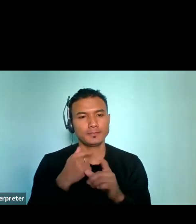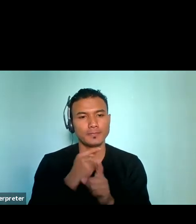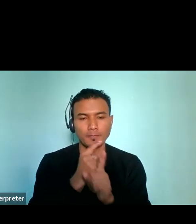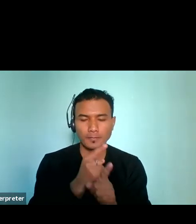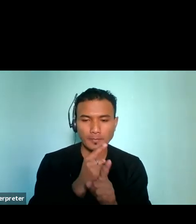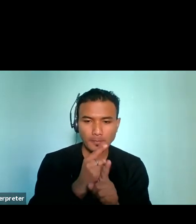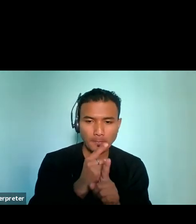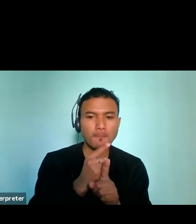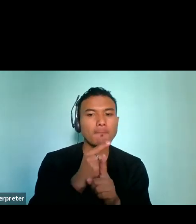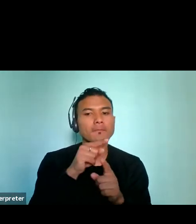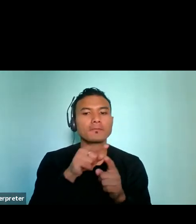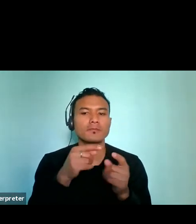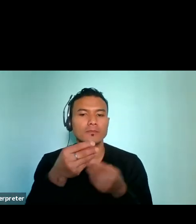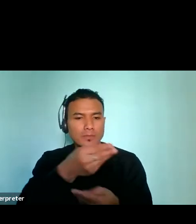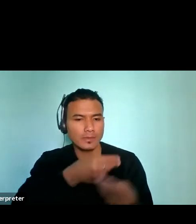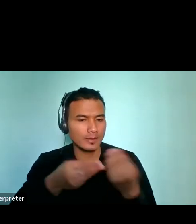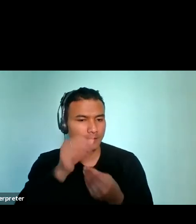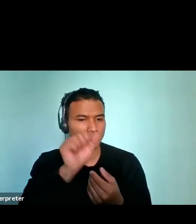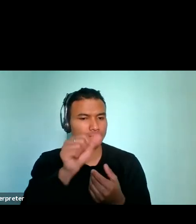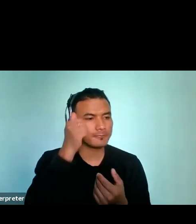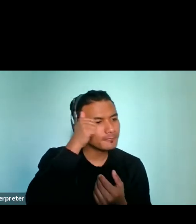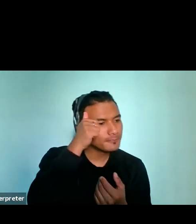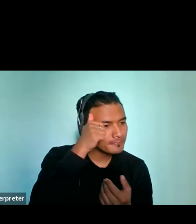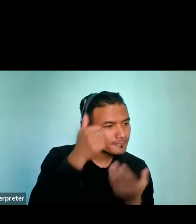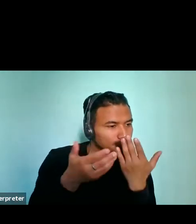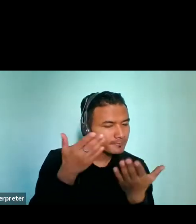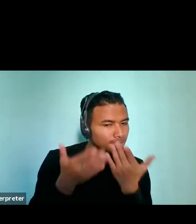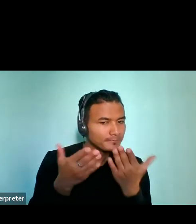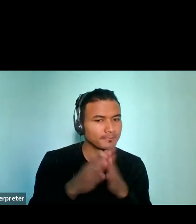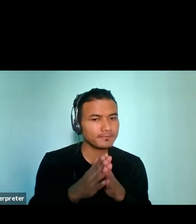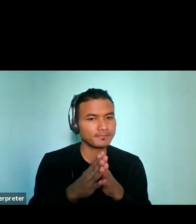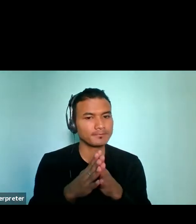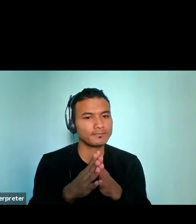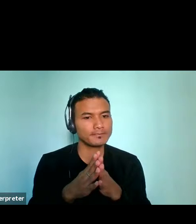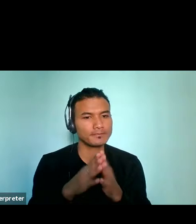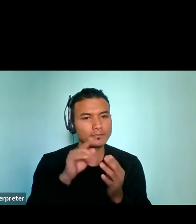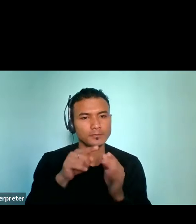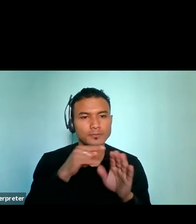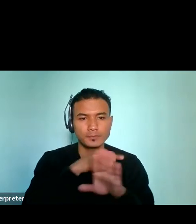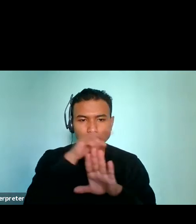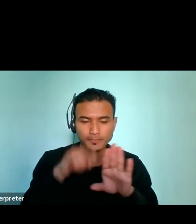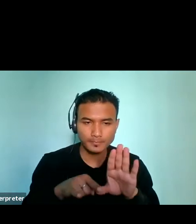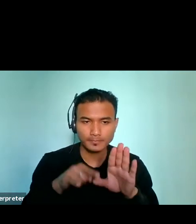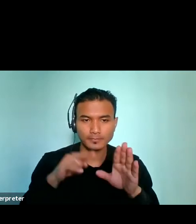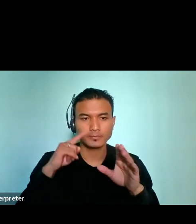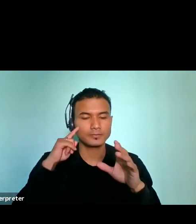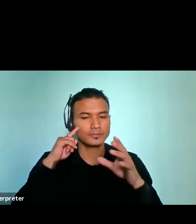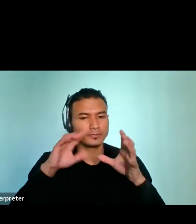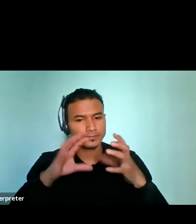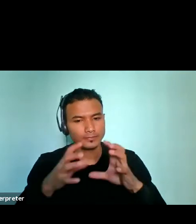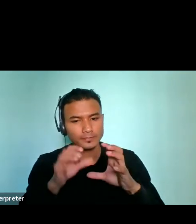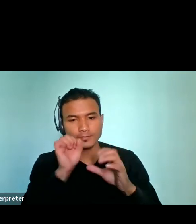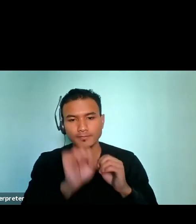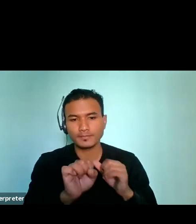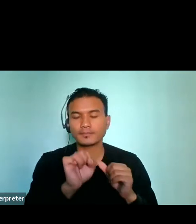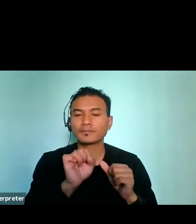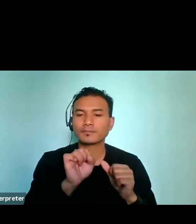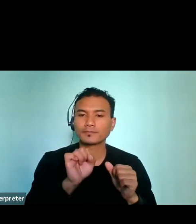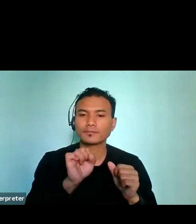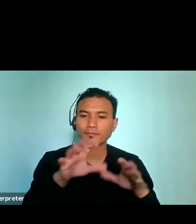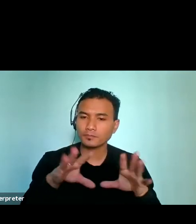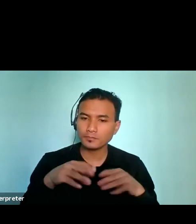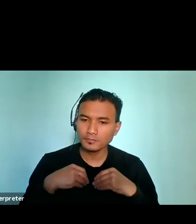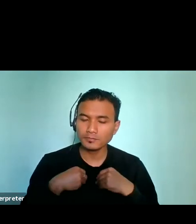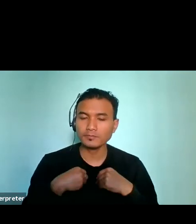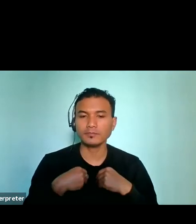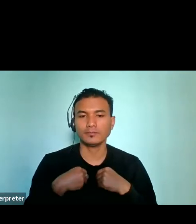our fellows, where they will share their experiences and also these strategies and techniques they are adopting